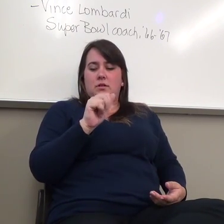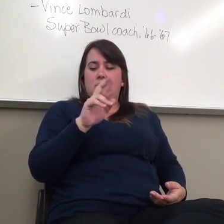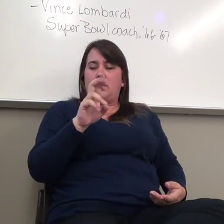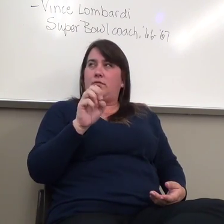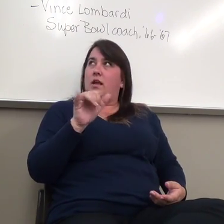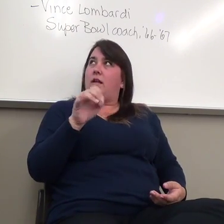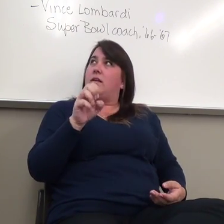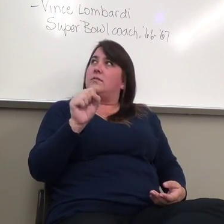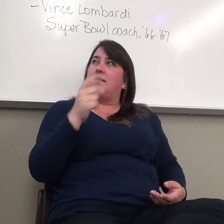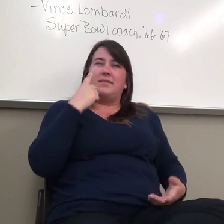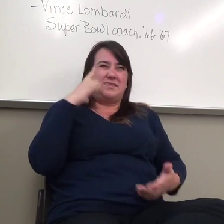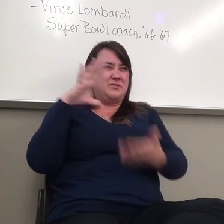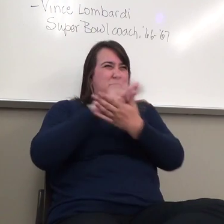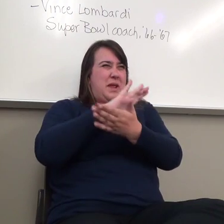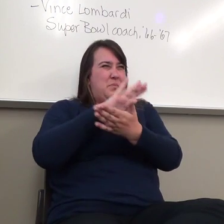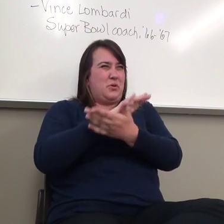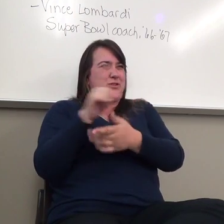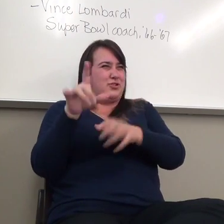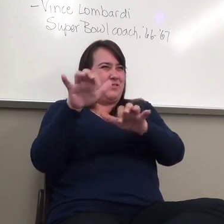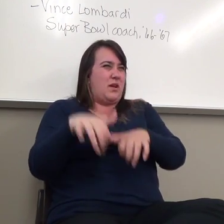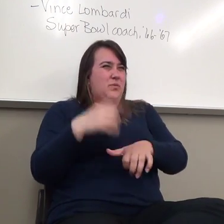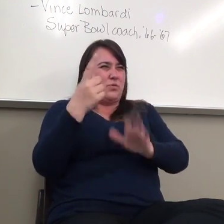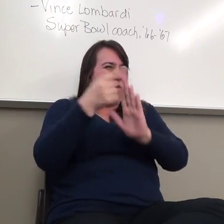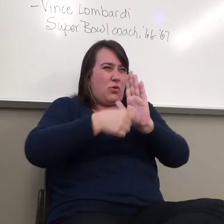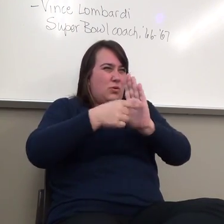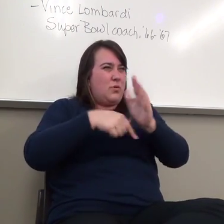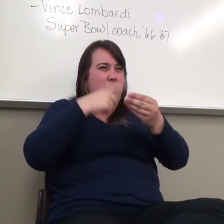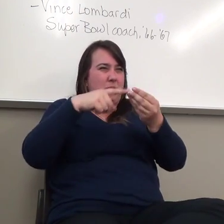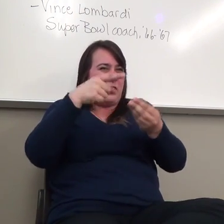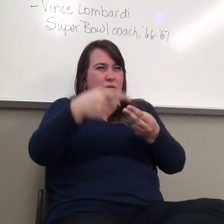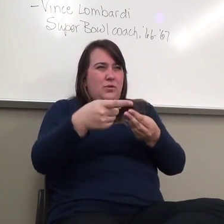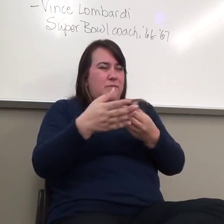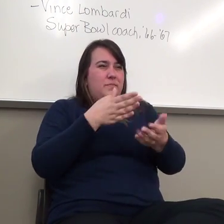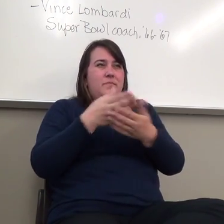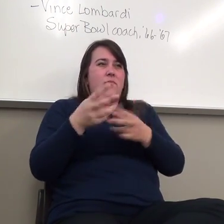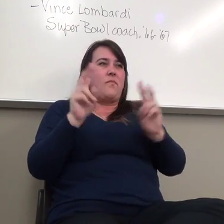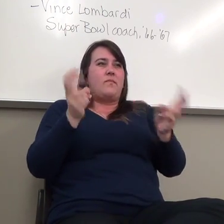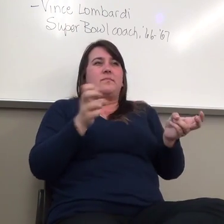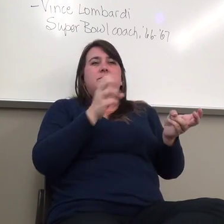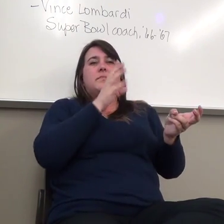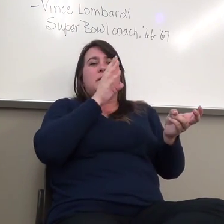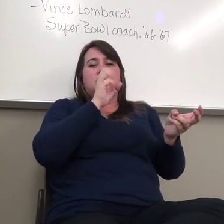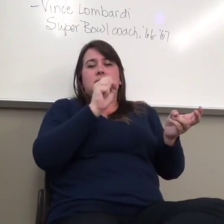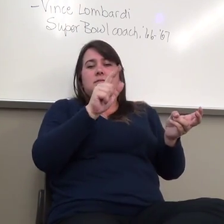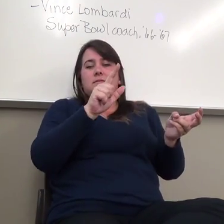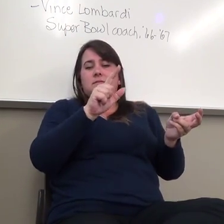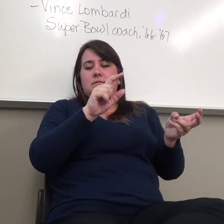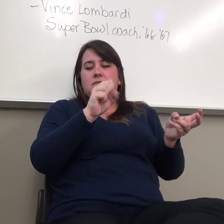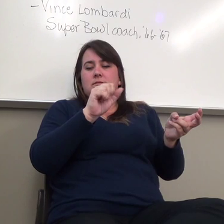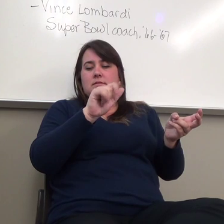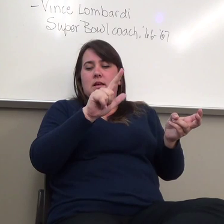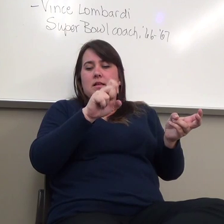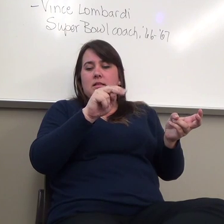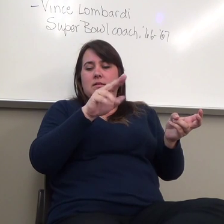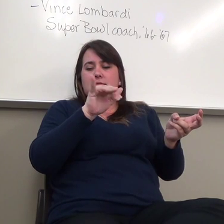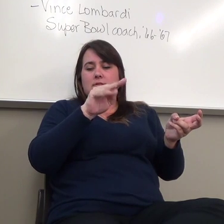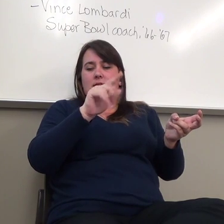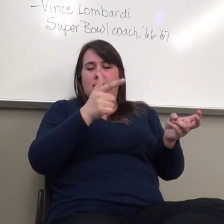must be a paper, an article, says silencing and alienation of Latinos and African Americans in school